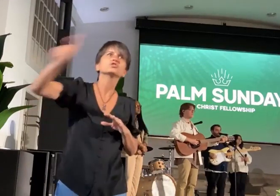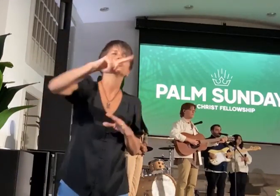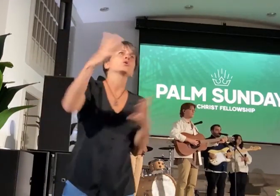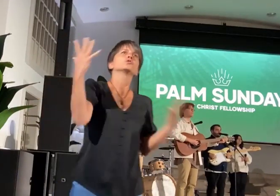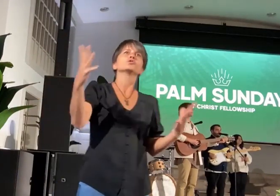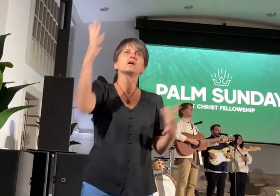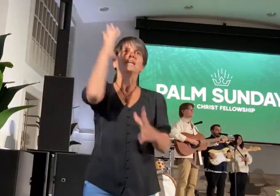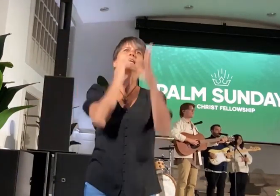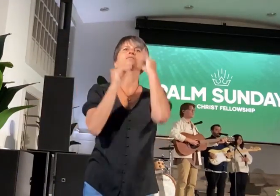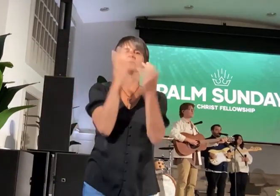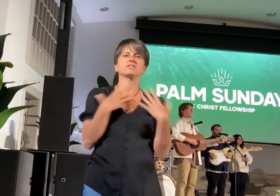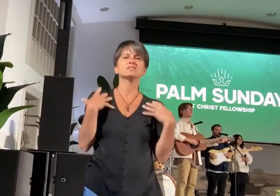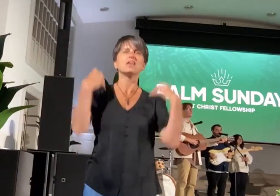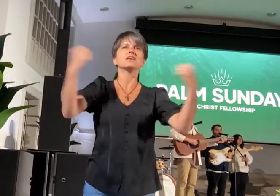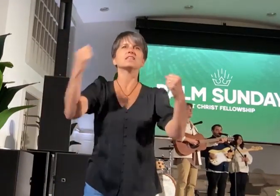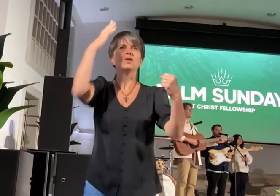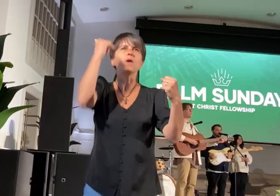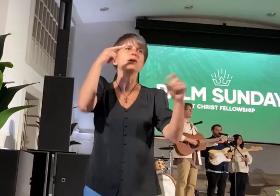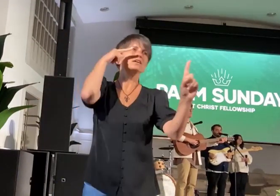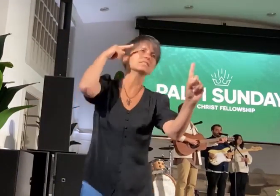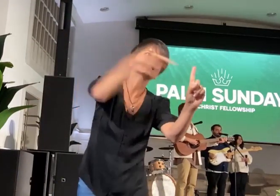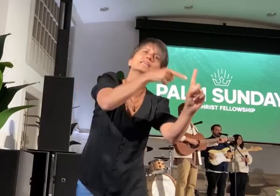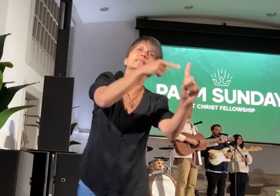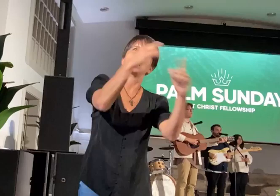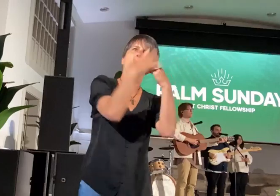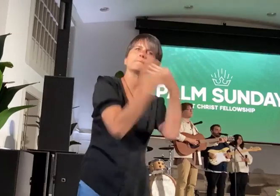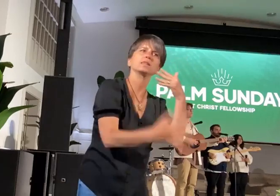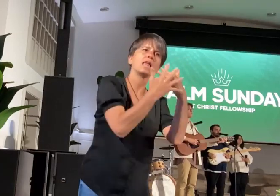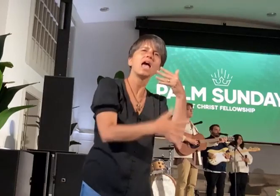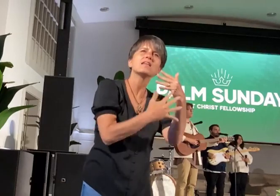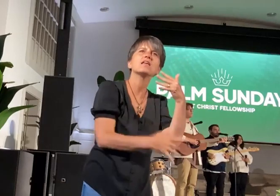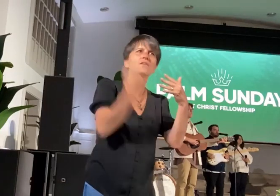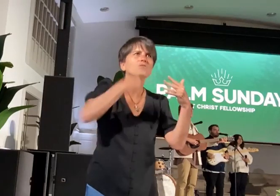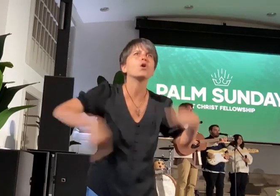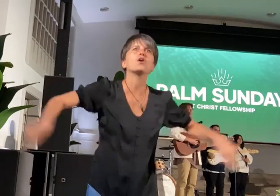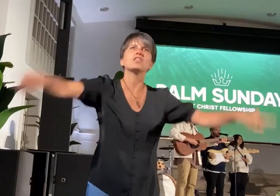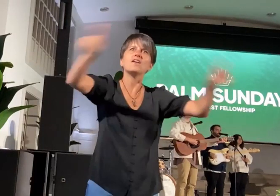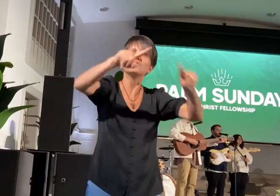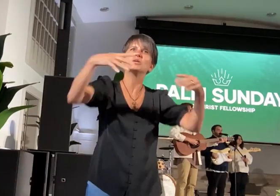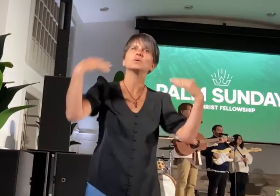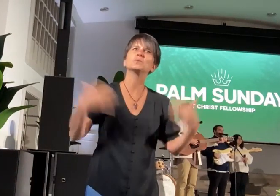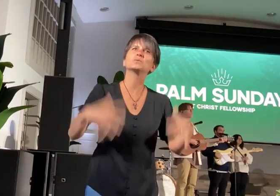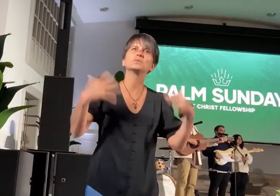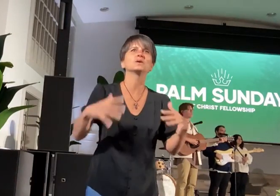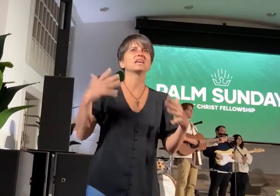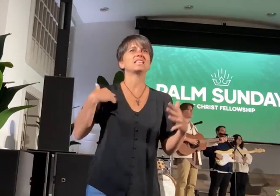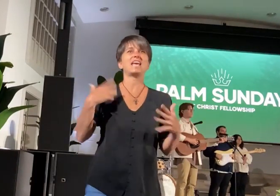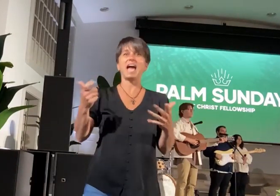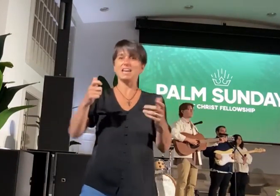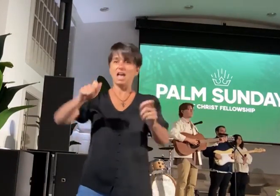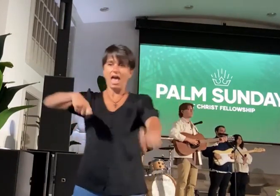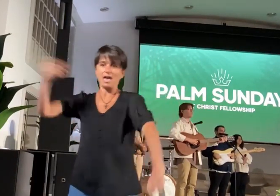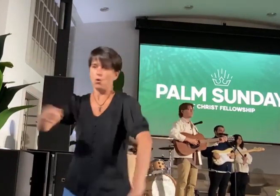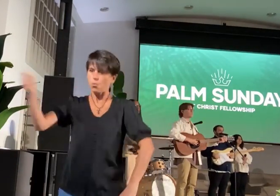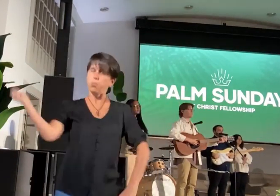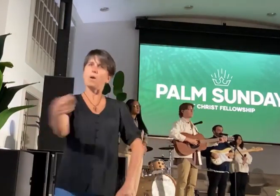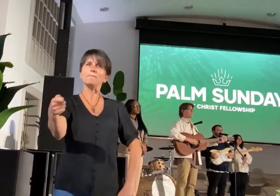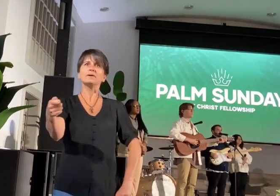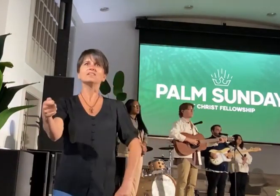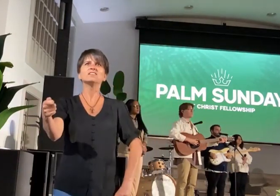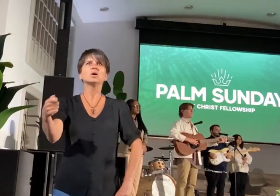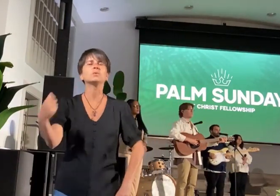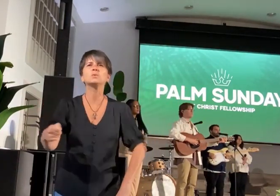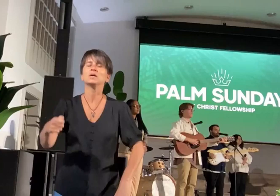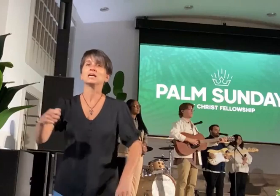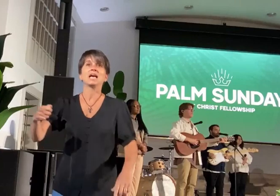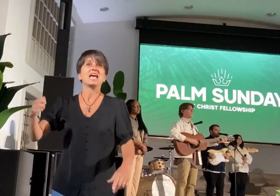experience healing in our lives. Jesus had to bleed for you and for me, and they took this thing called a cat of nine tails. It was a whip beyond